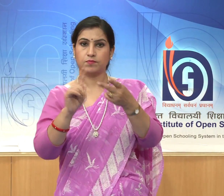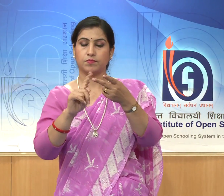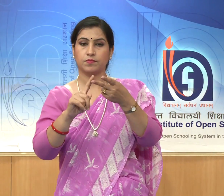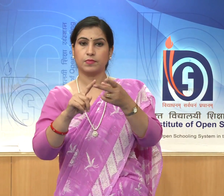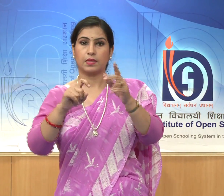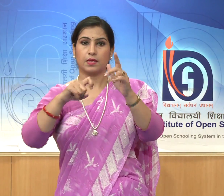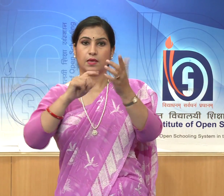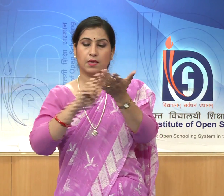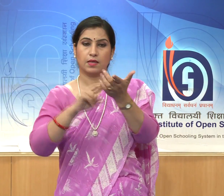Rishabhnath